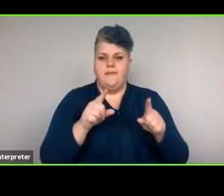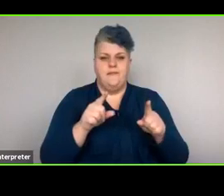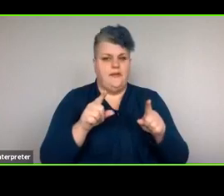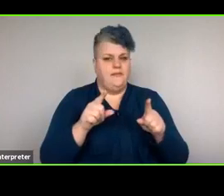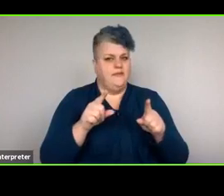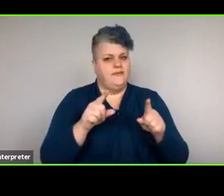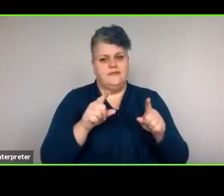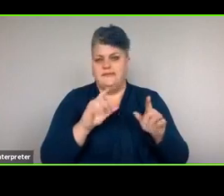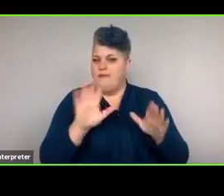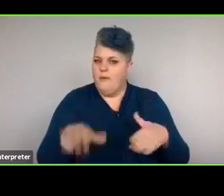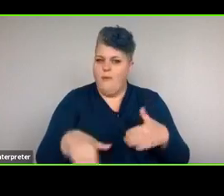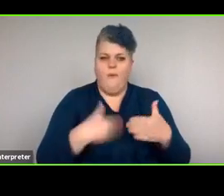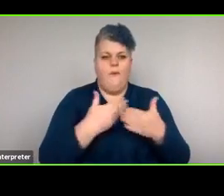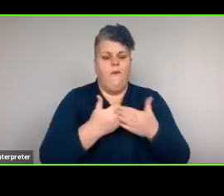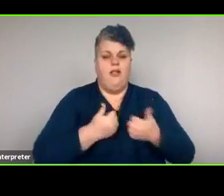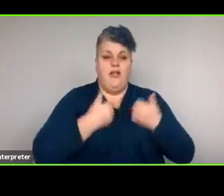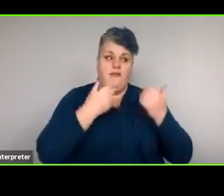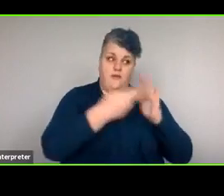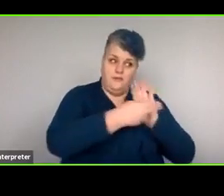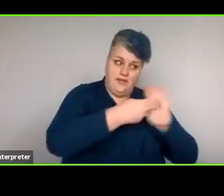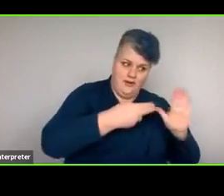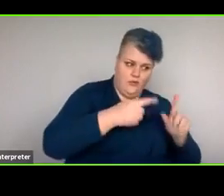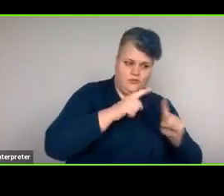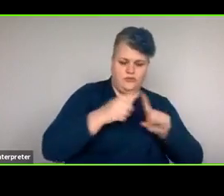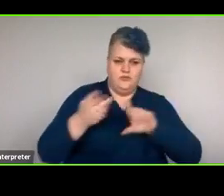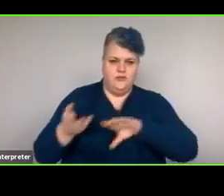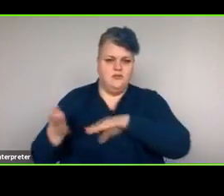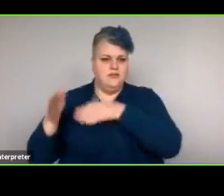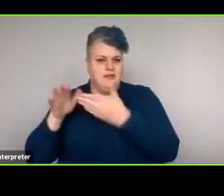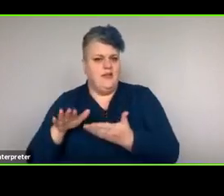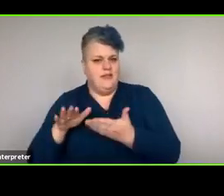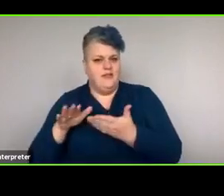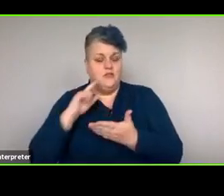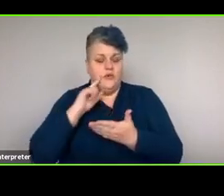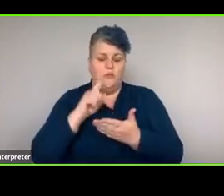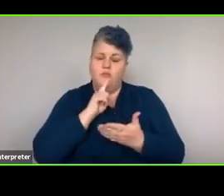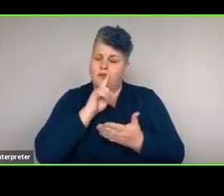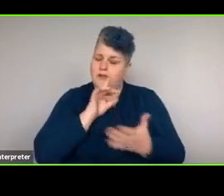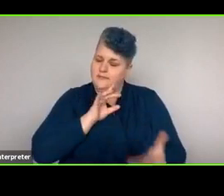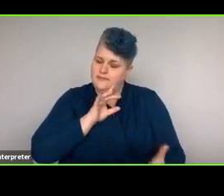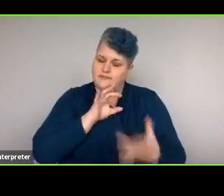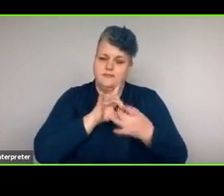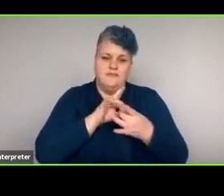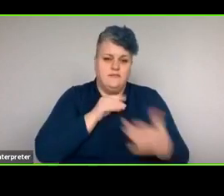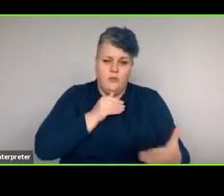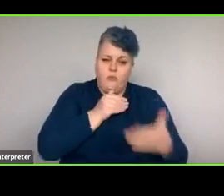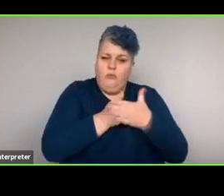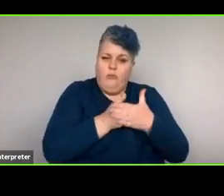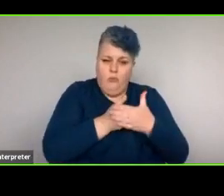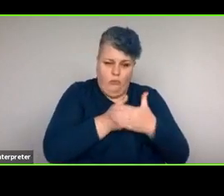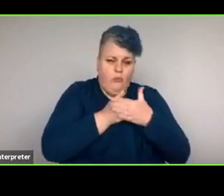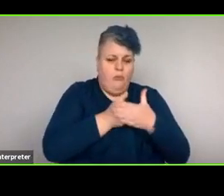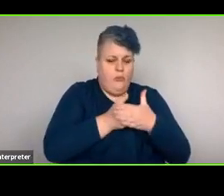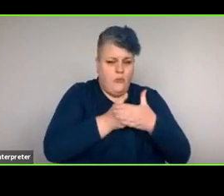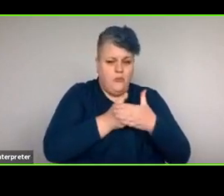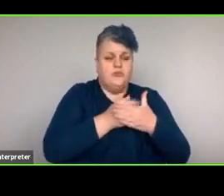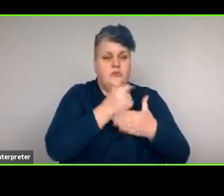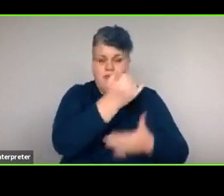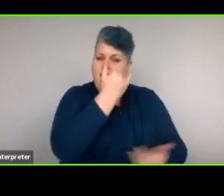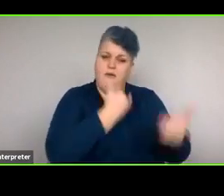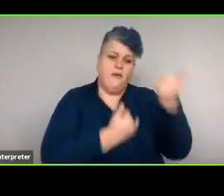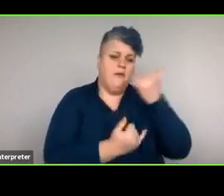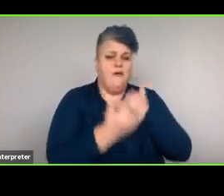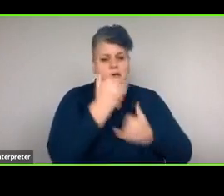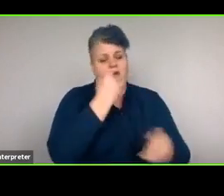from diagnosis until death. So we get some pretty intense, close relationships with these clients. So they call us, if they